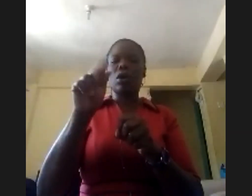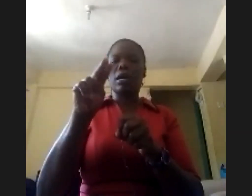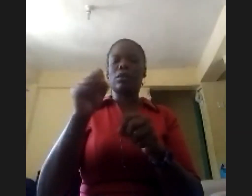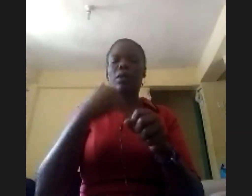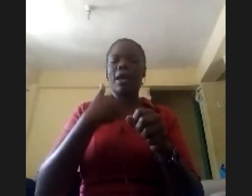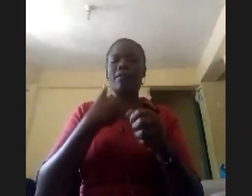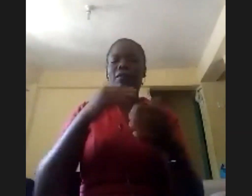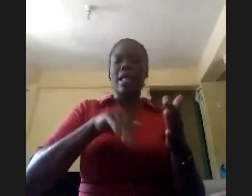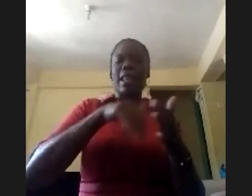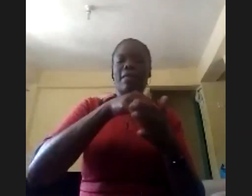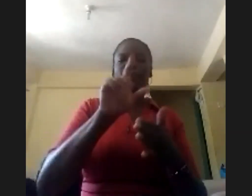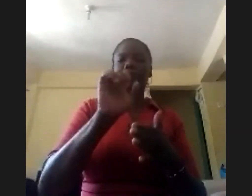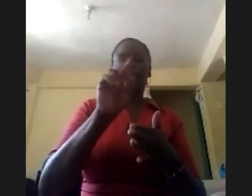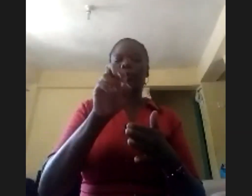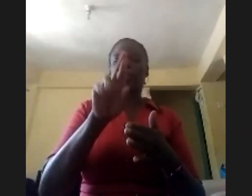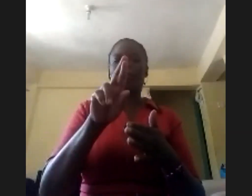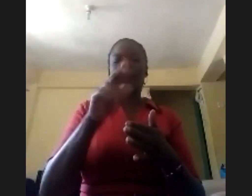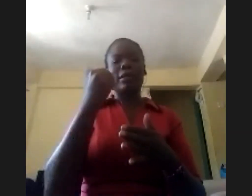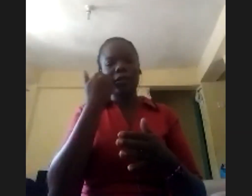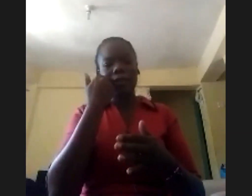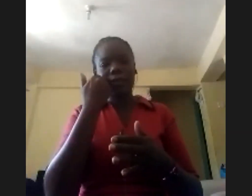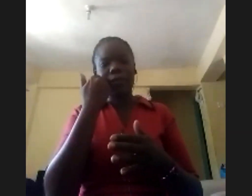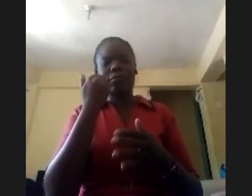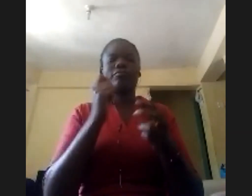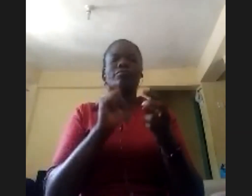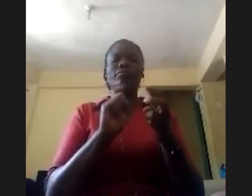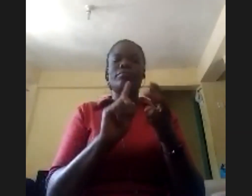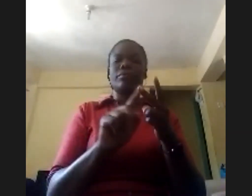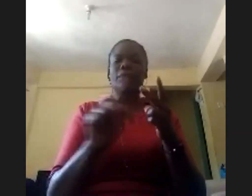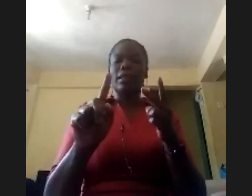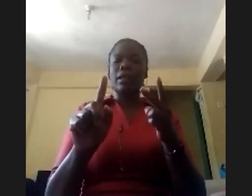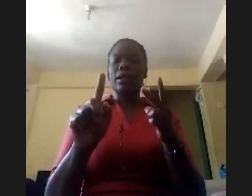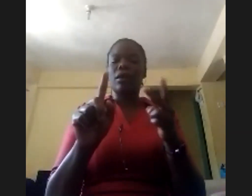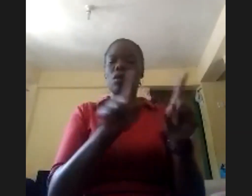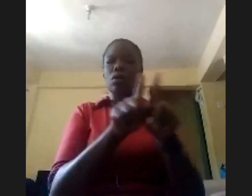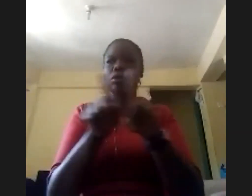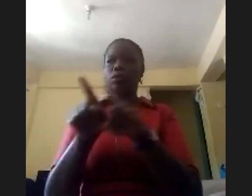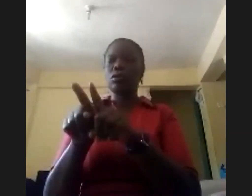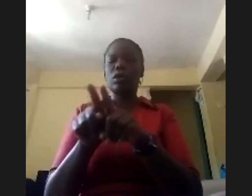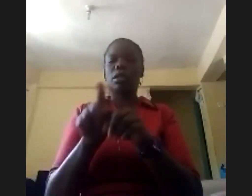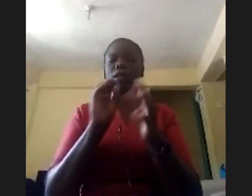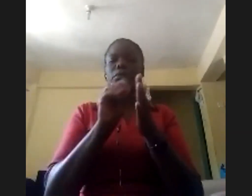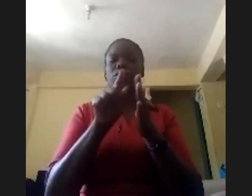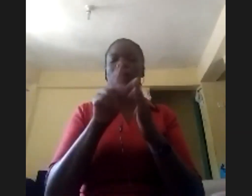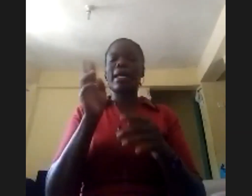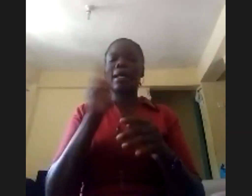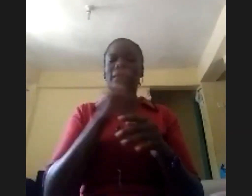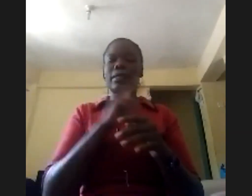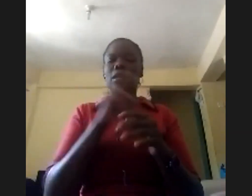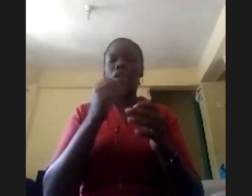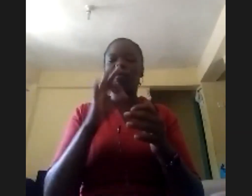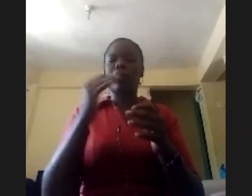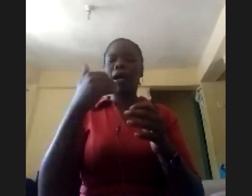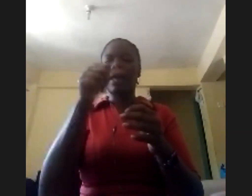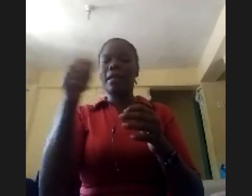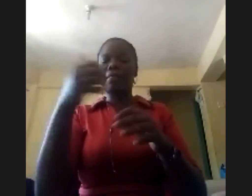liver cirrhosis, I thought mhm, mentioned. mhm, Yeah, and then also it puts you at risk of also some other cancers as